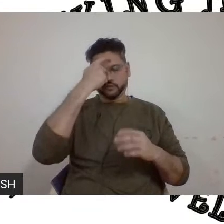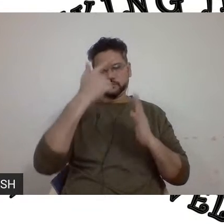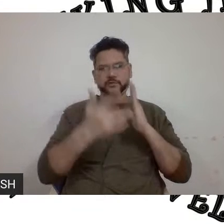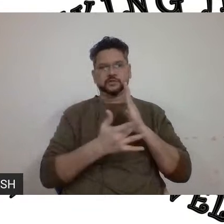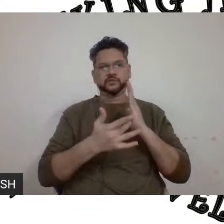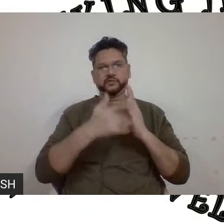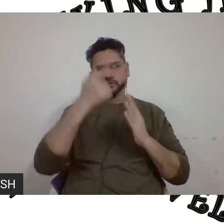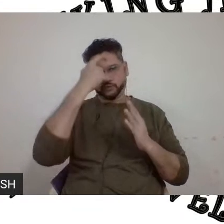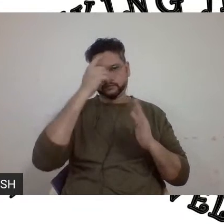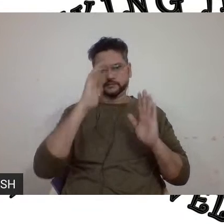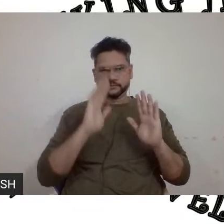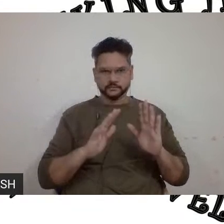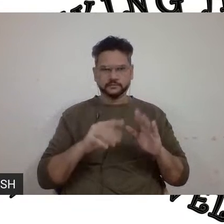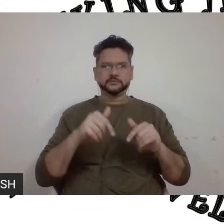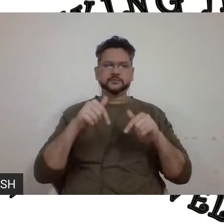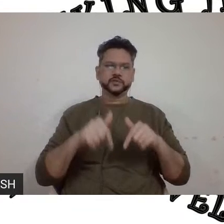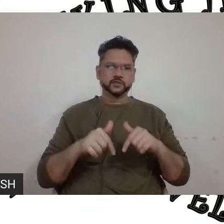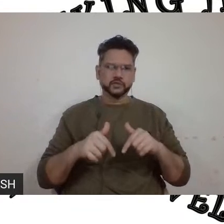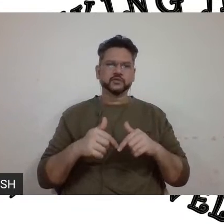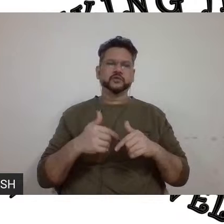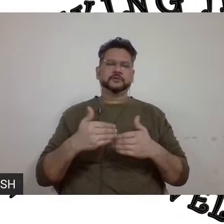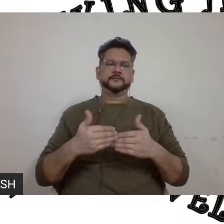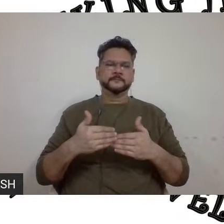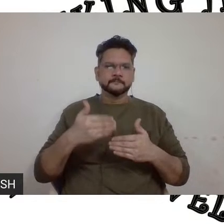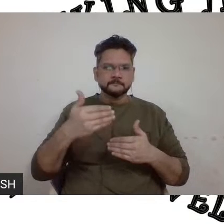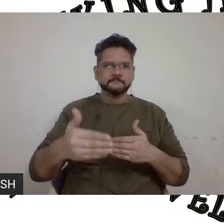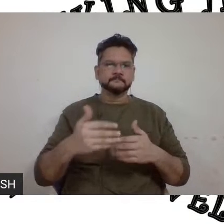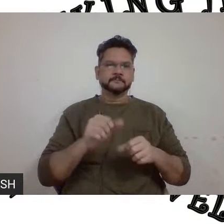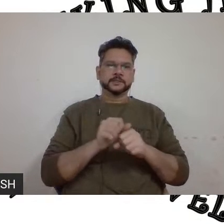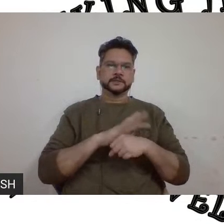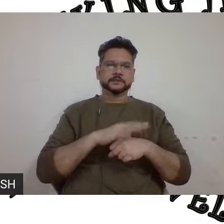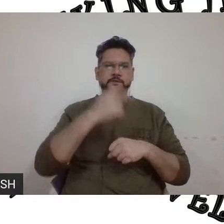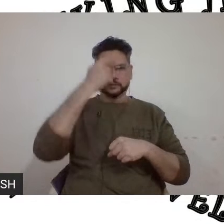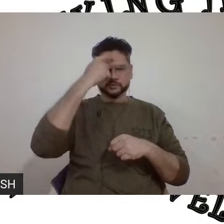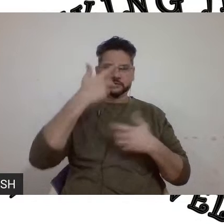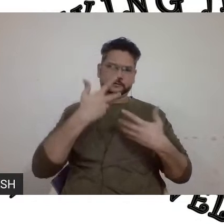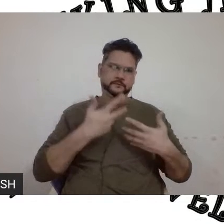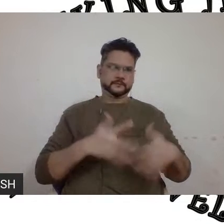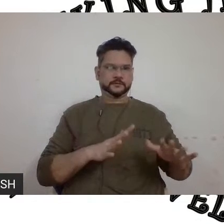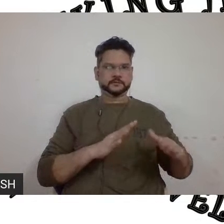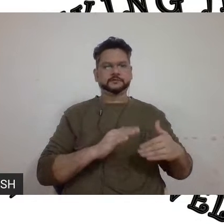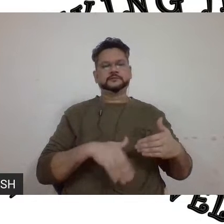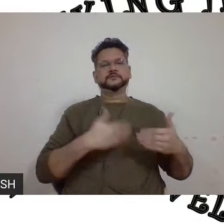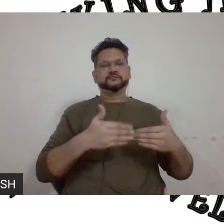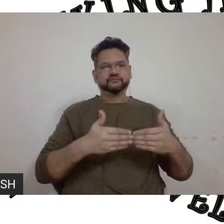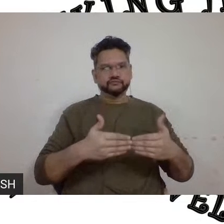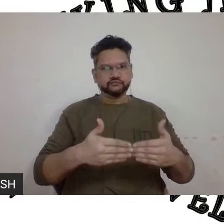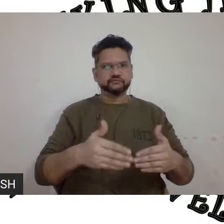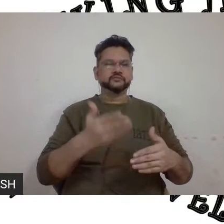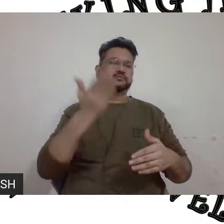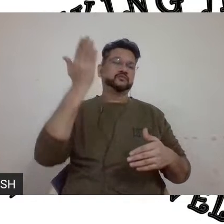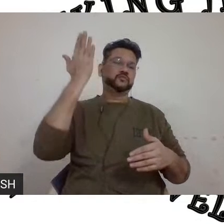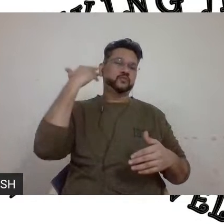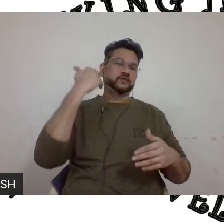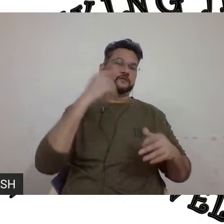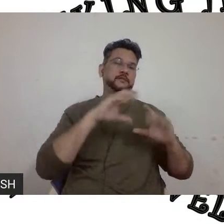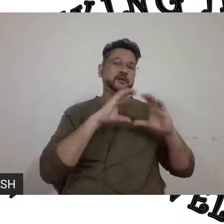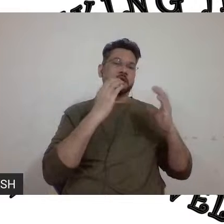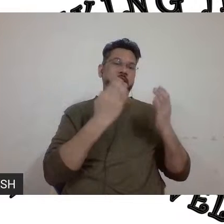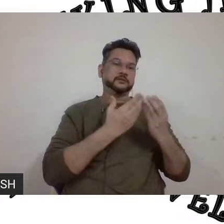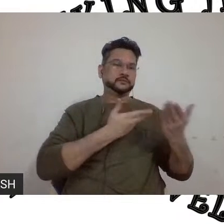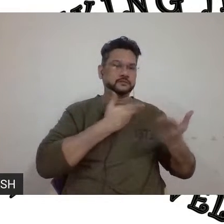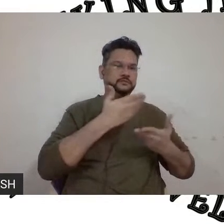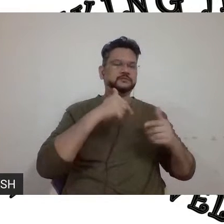have moved from the pre-COVID scenario of classroom training program to the online training program. We also have a College Connect program